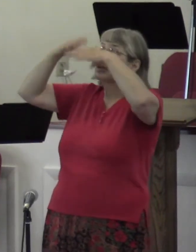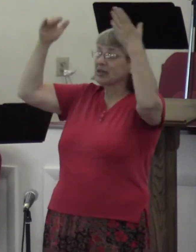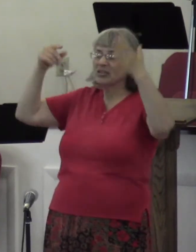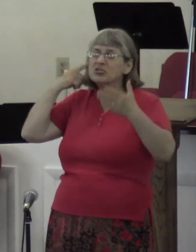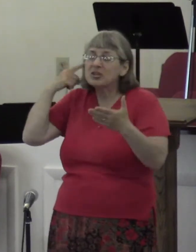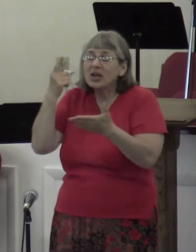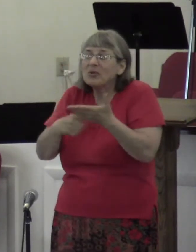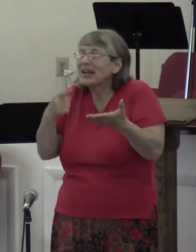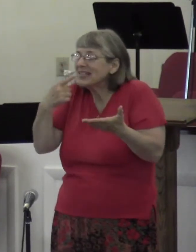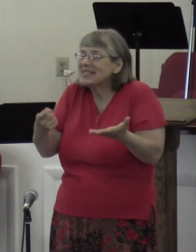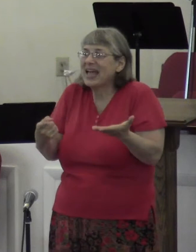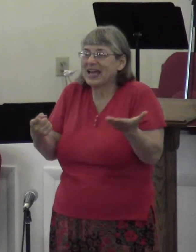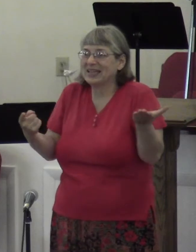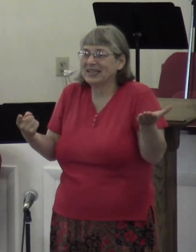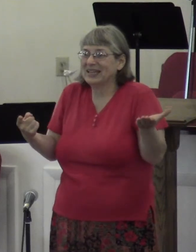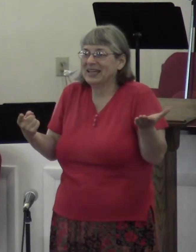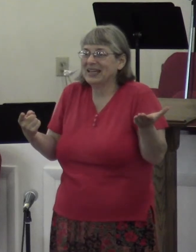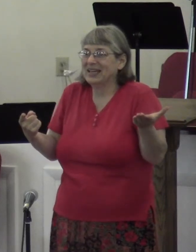I said?